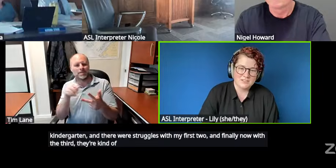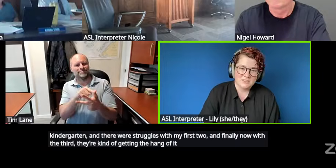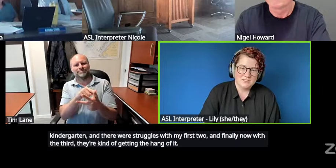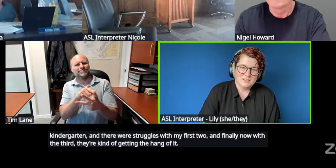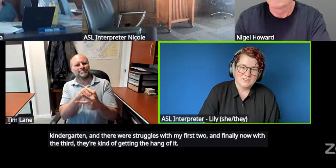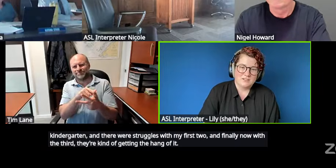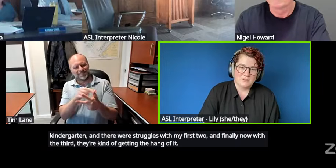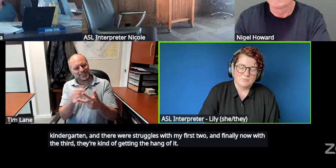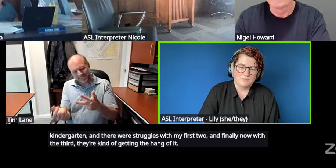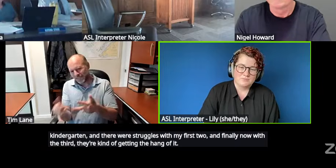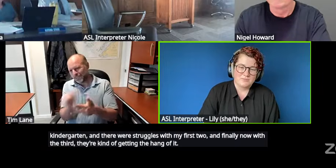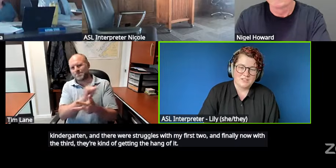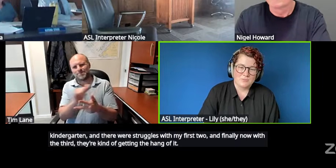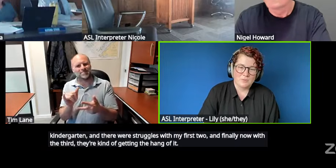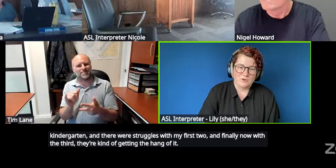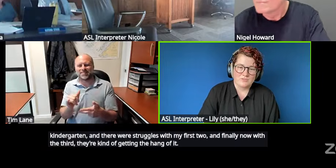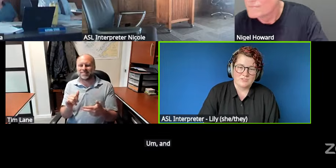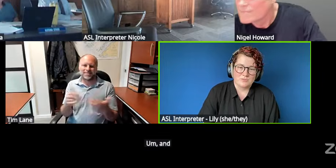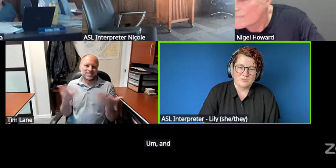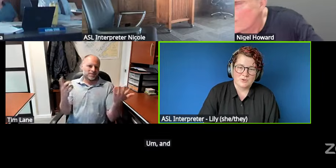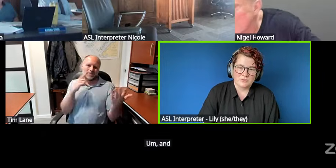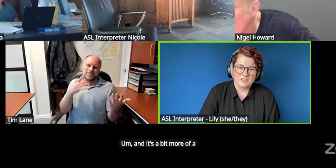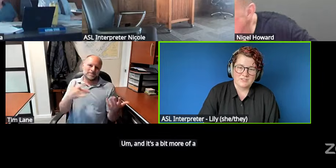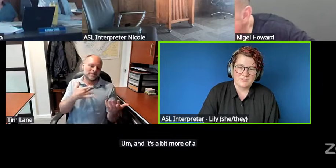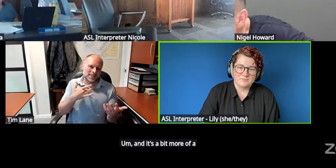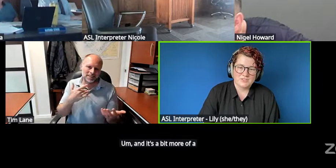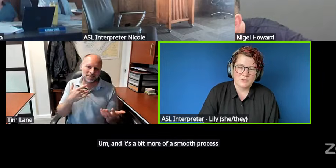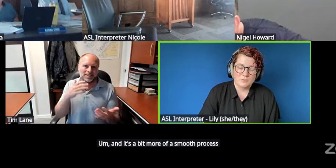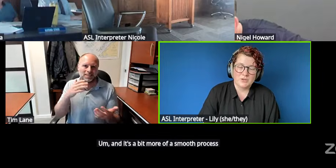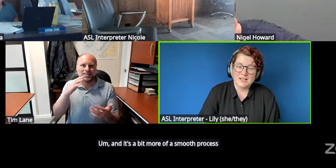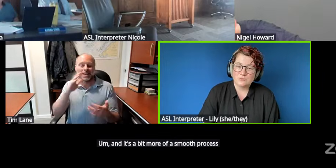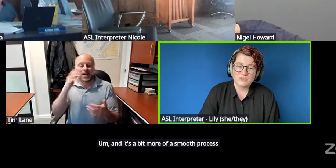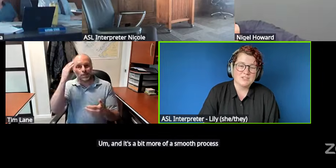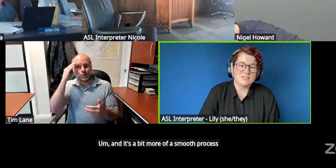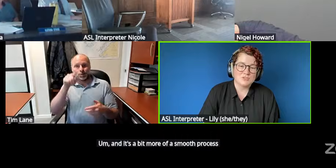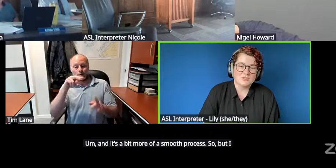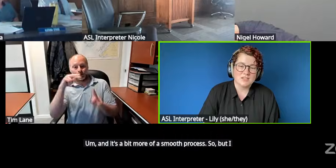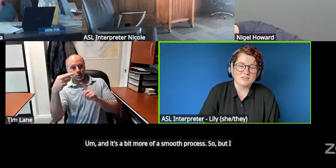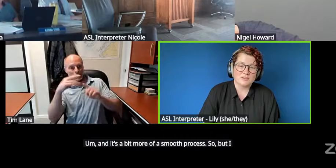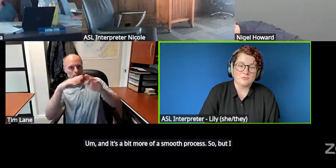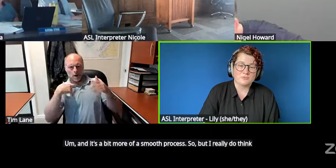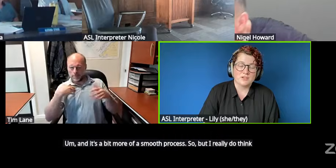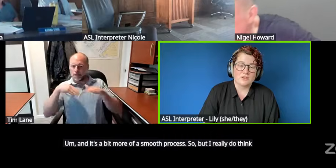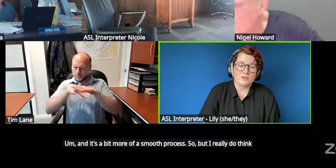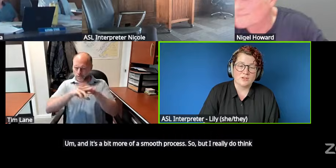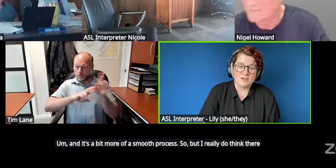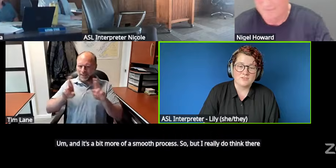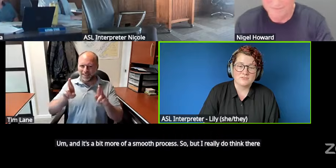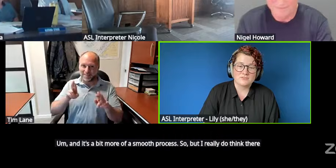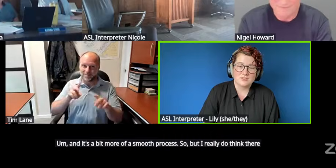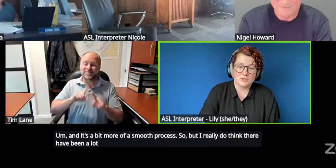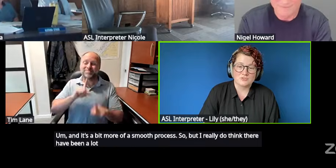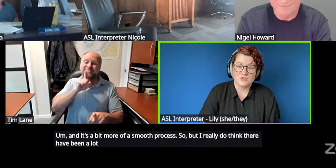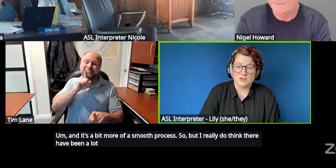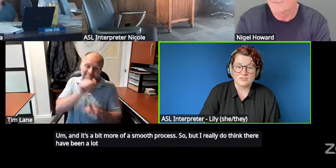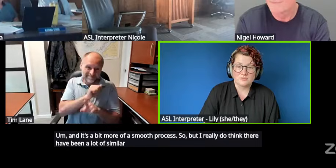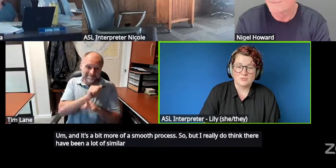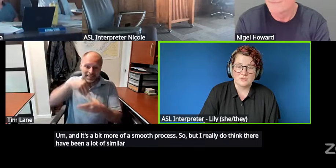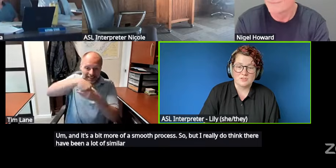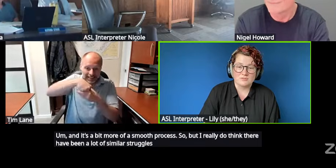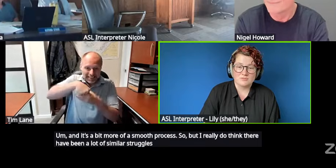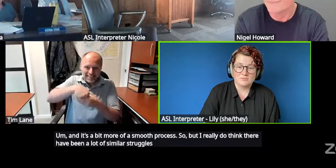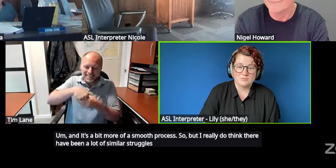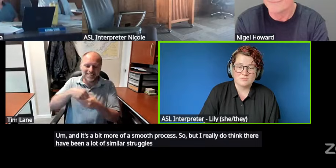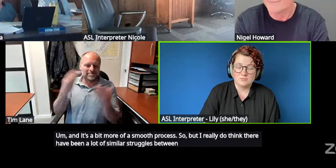it. And it's a bit more of a smooth process. So, but I really do think there have been a lot of similar